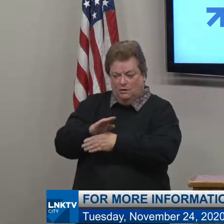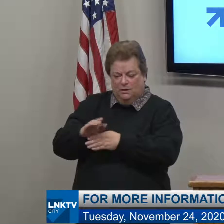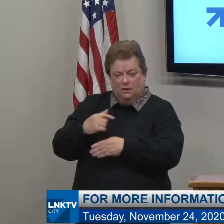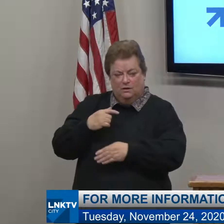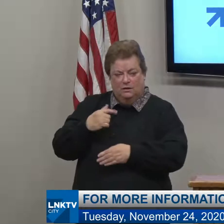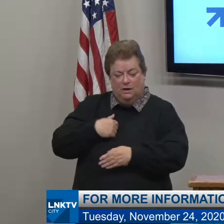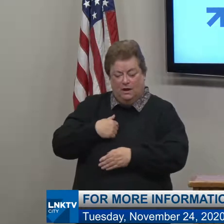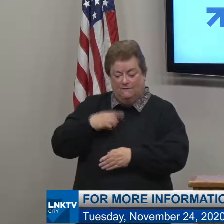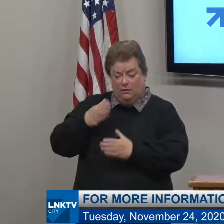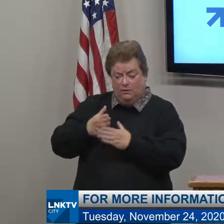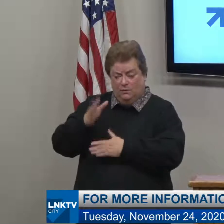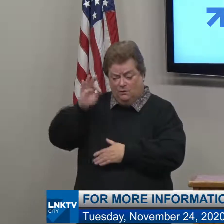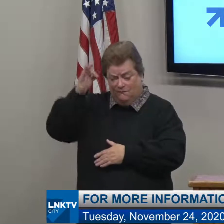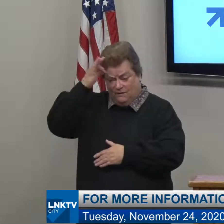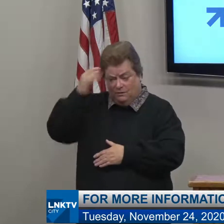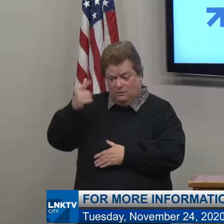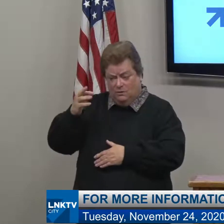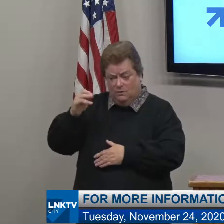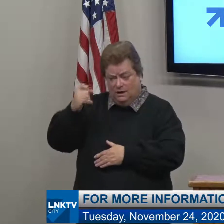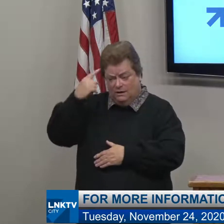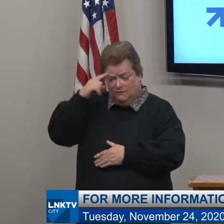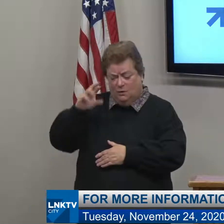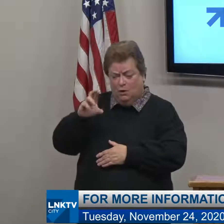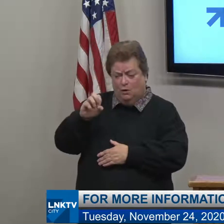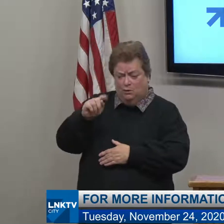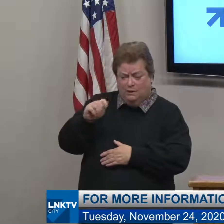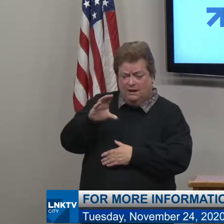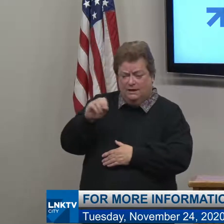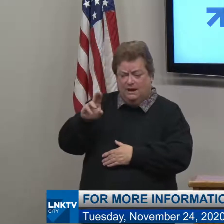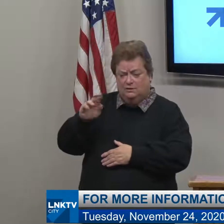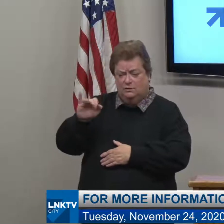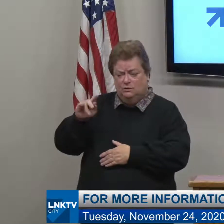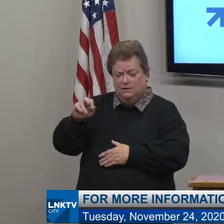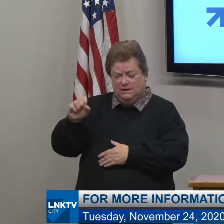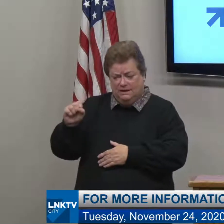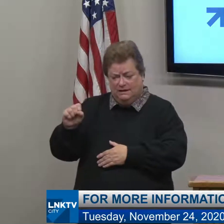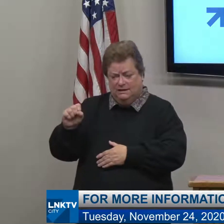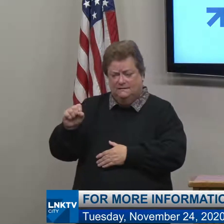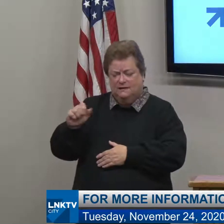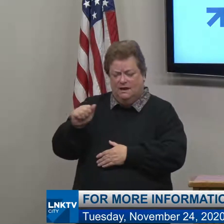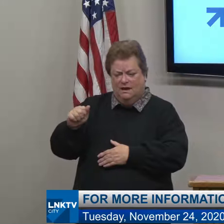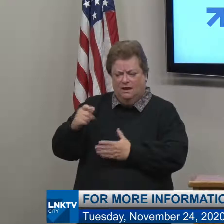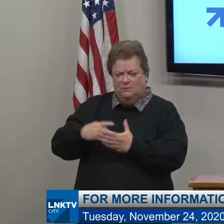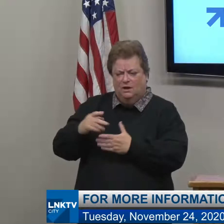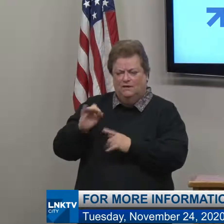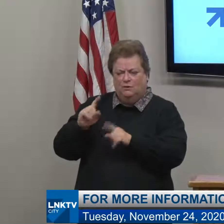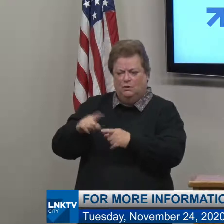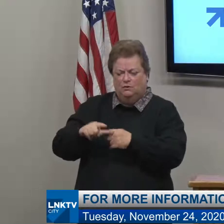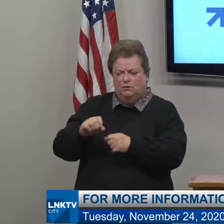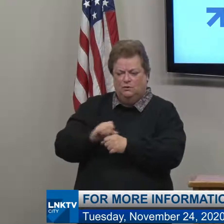federal grants available for rent and utilities, an assistance program. If you go to